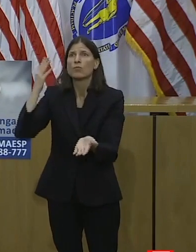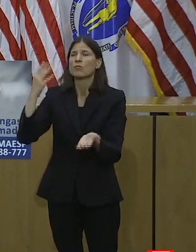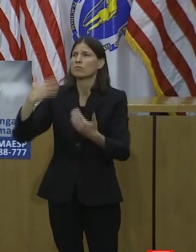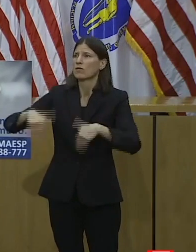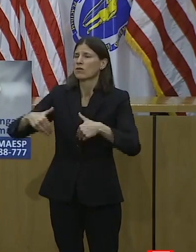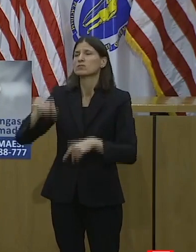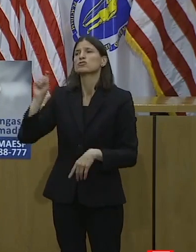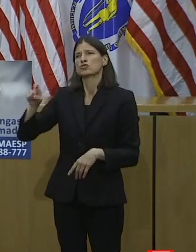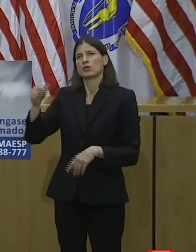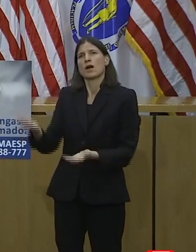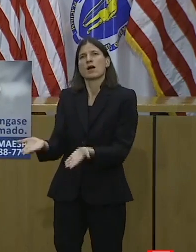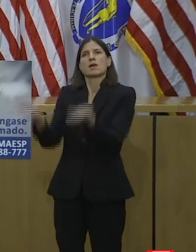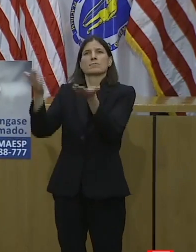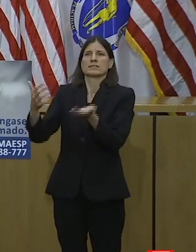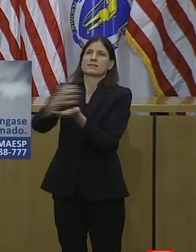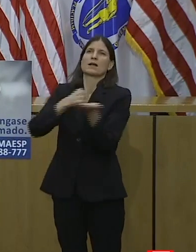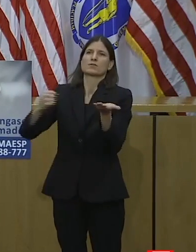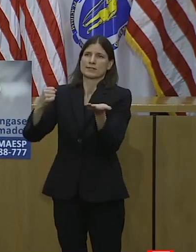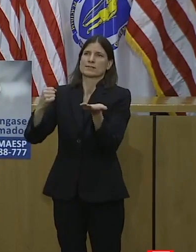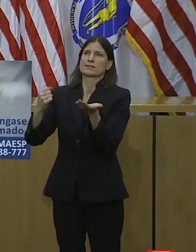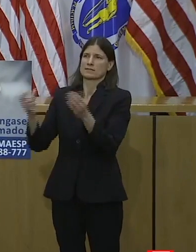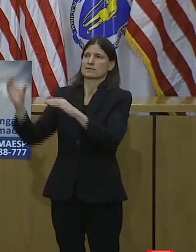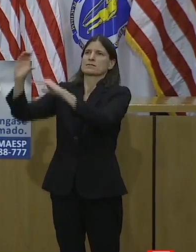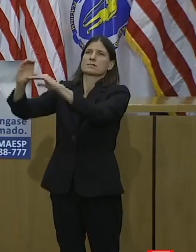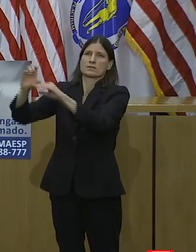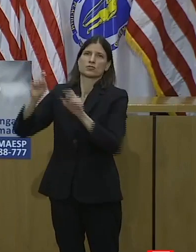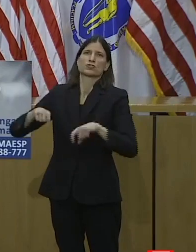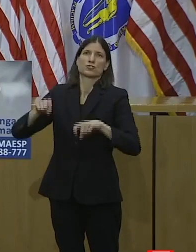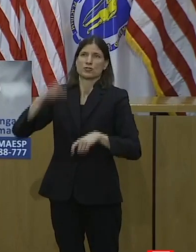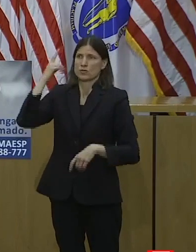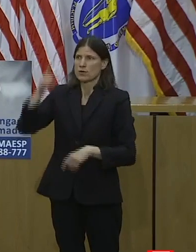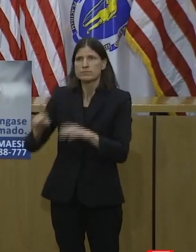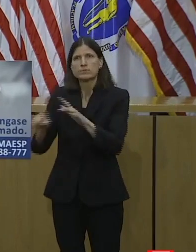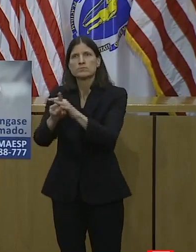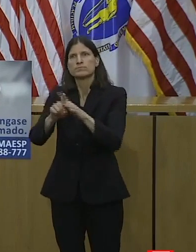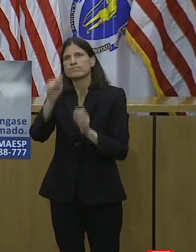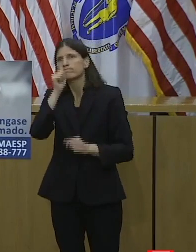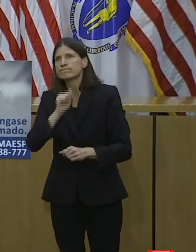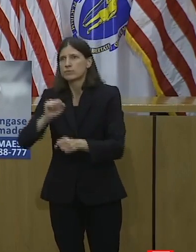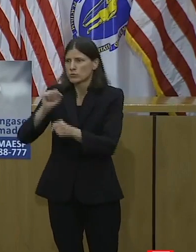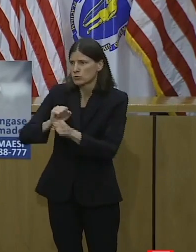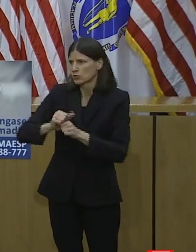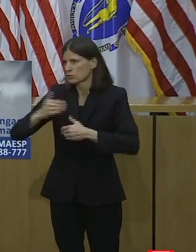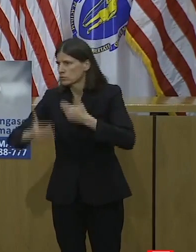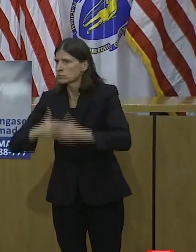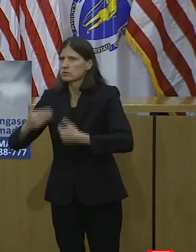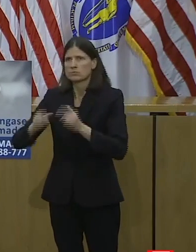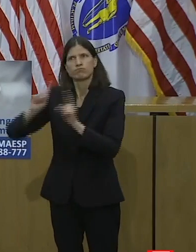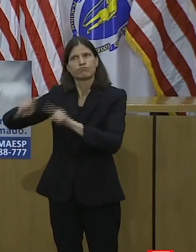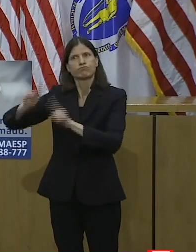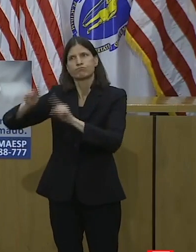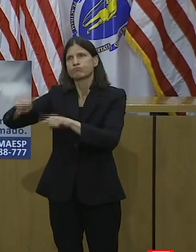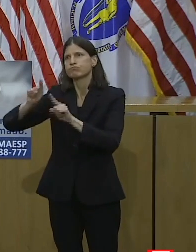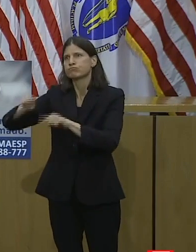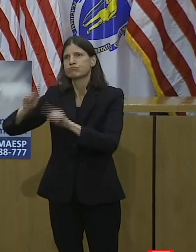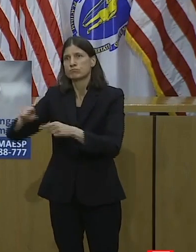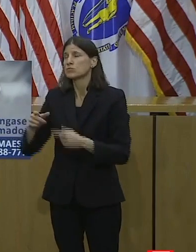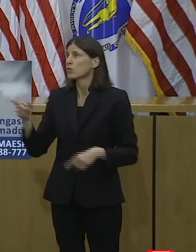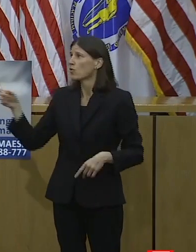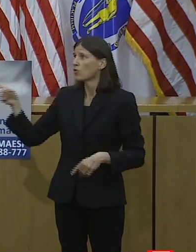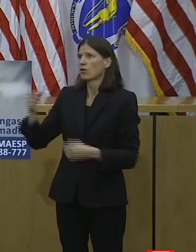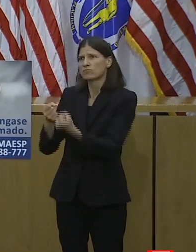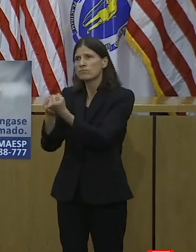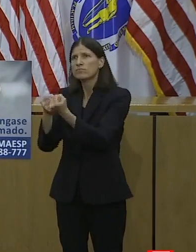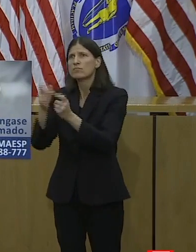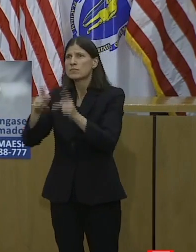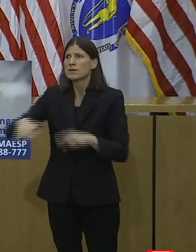also heard those concerns, and it's very important that we support our line workers. The other thing that the governor mentioned